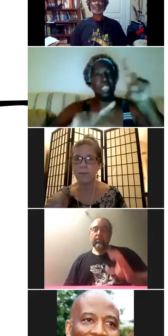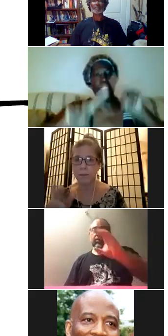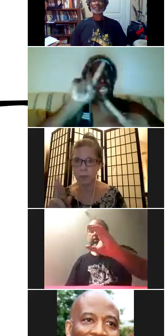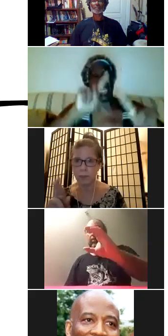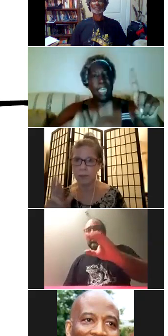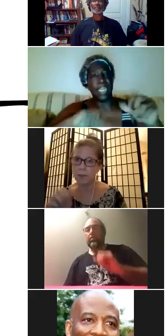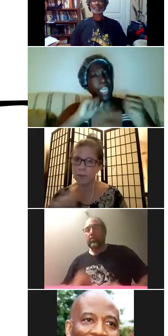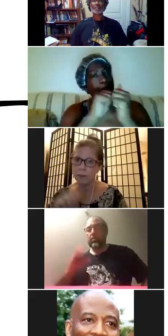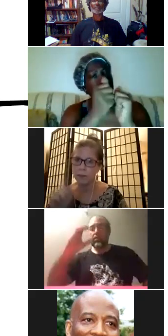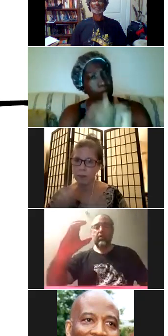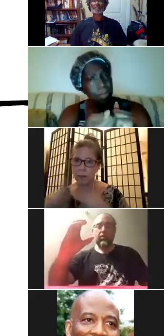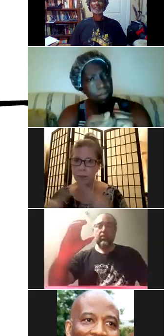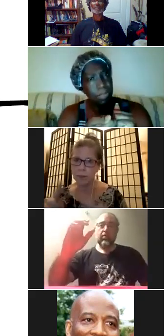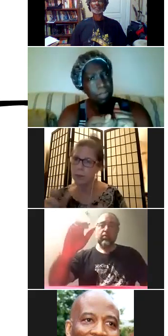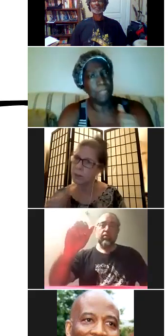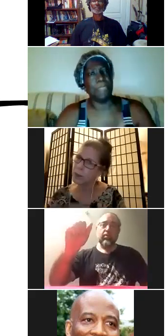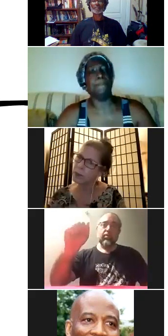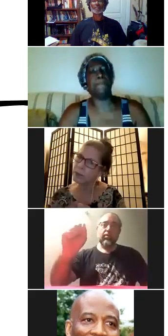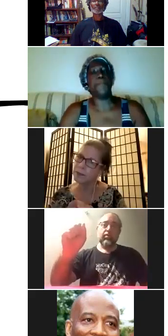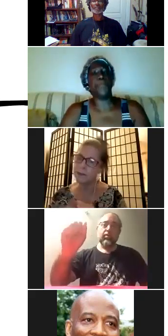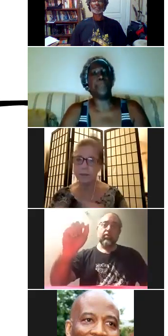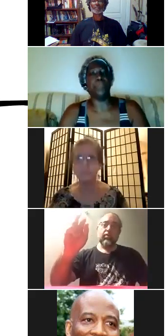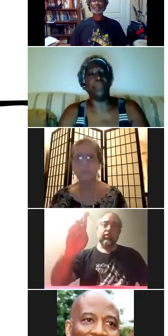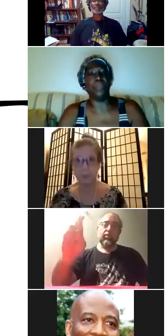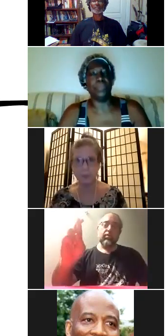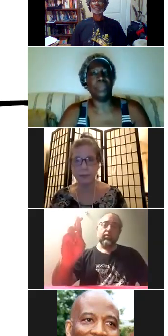C-A-R, sign how?